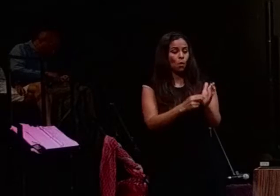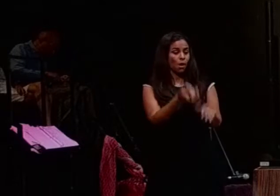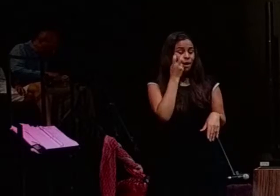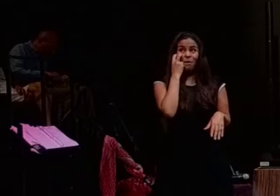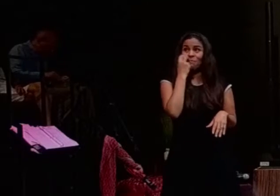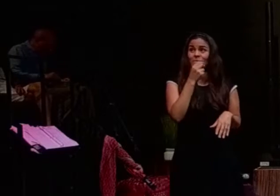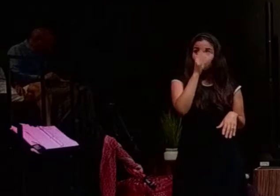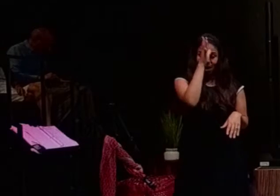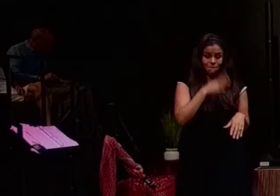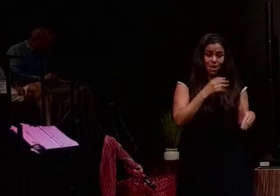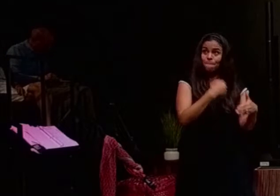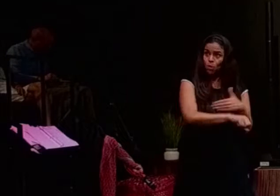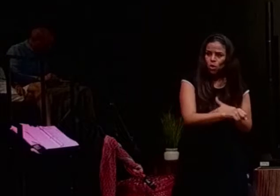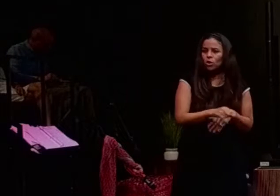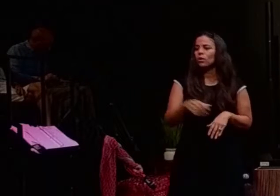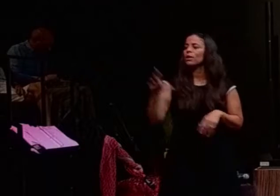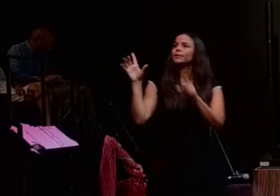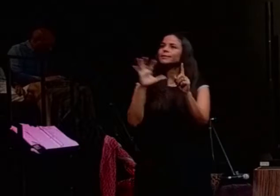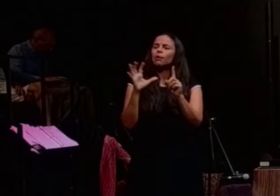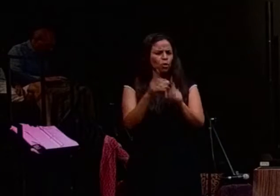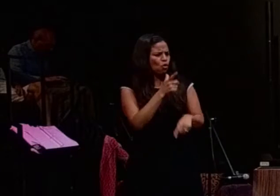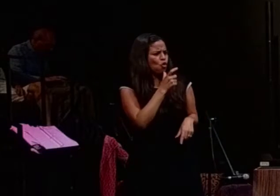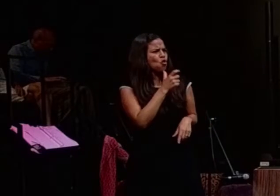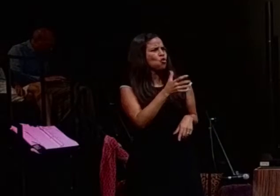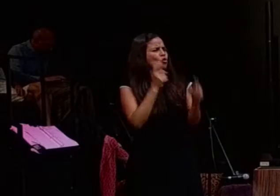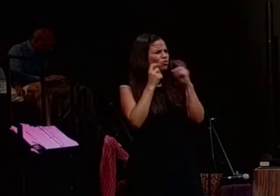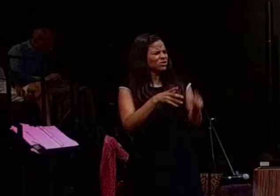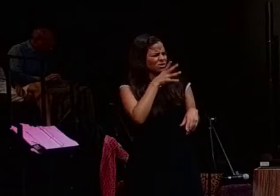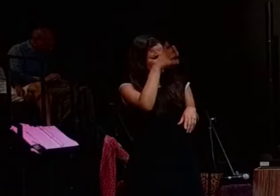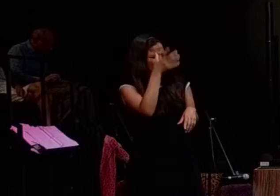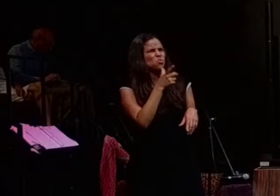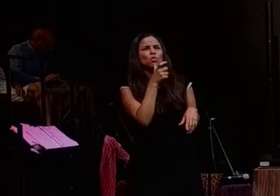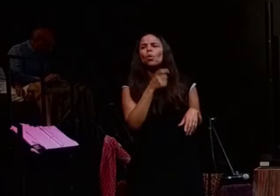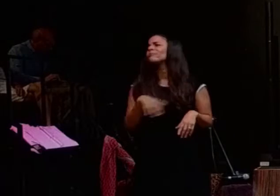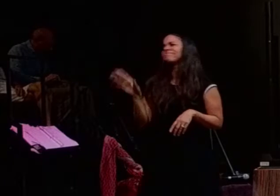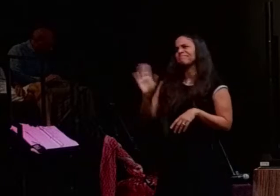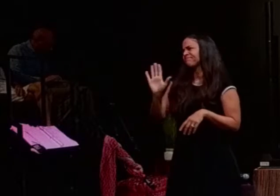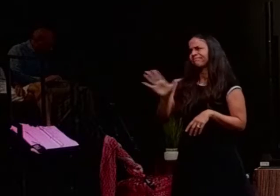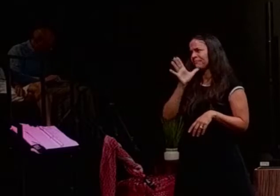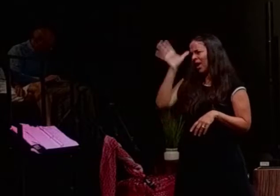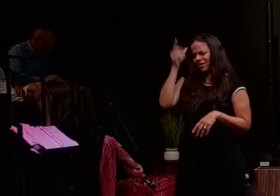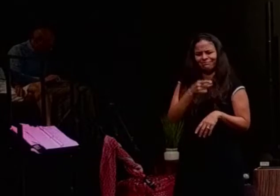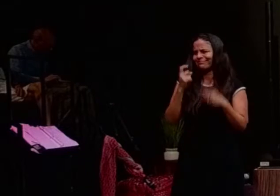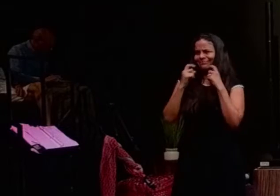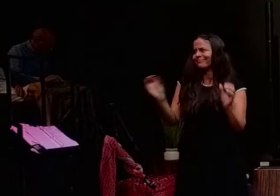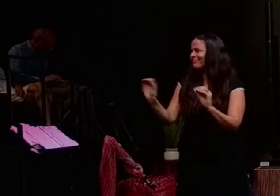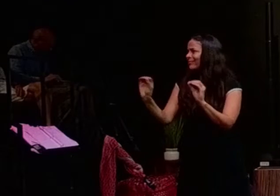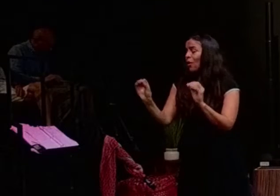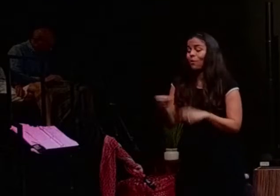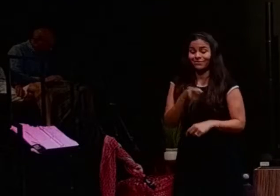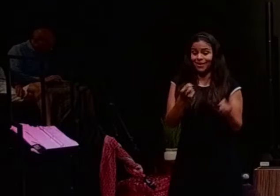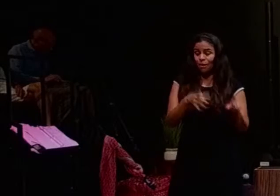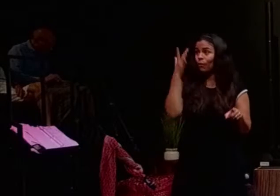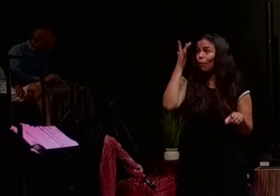disciples asked Him, "Rabbi, who sinned, this man or his parents, that he was born blind?" "Neither this man nor his parents sinned," said Jesus. "But